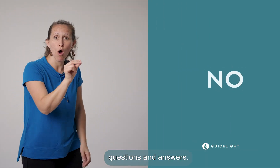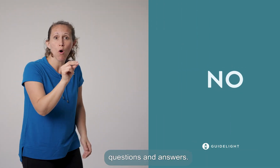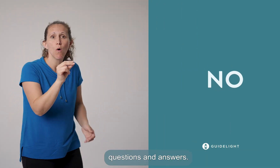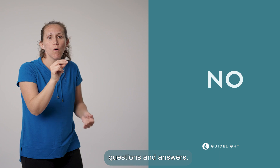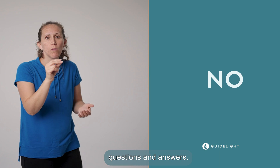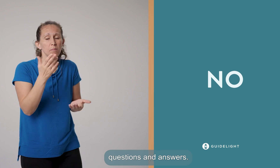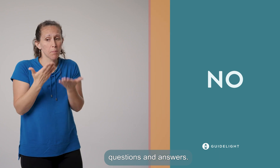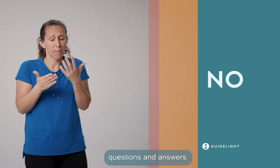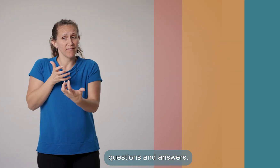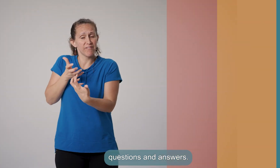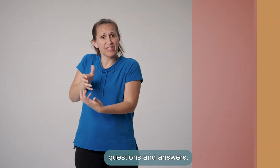answers.